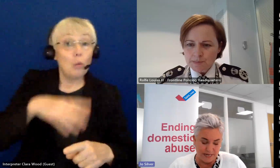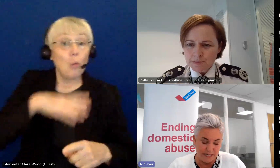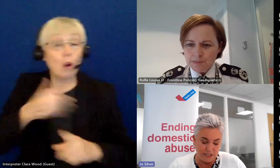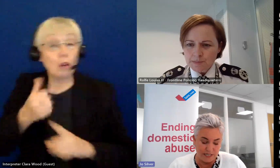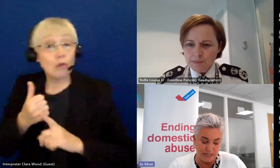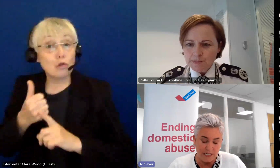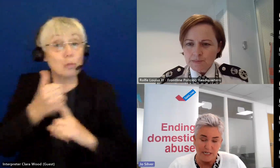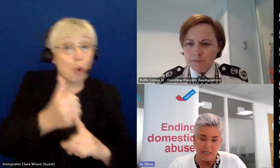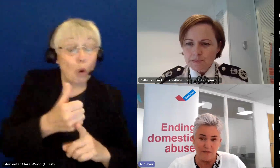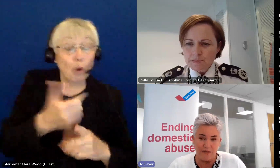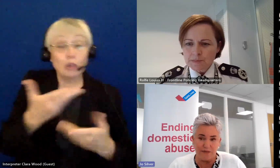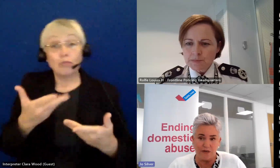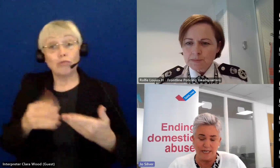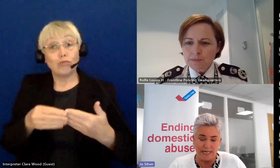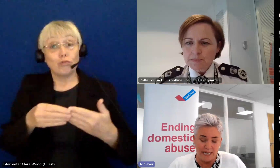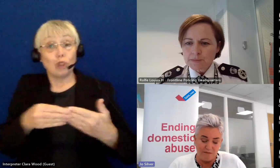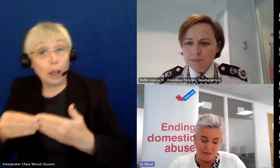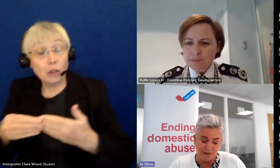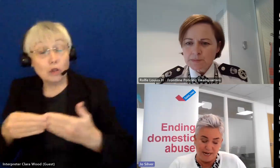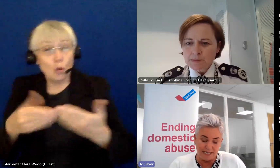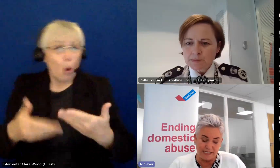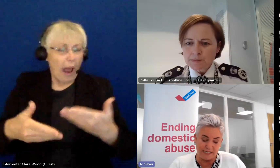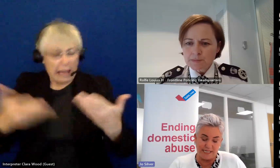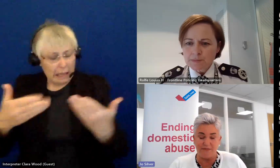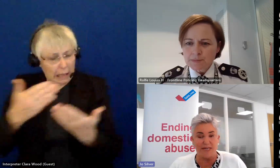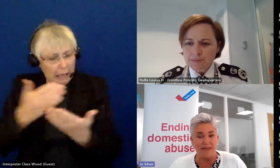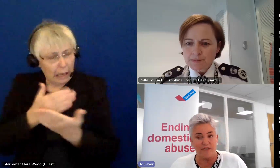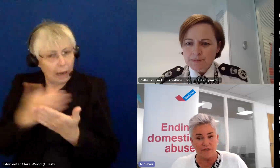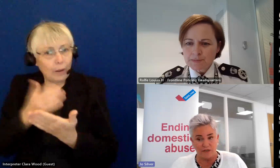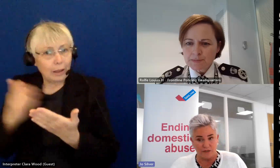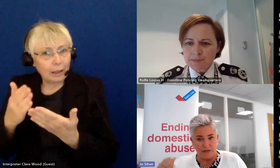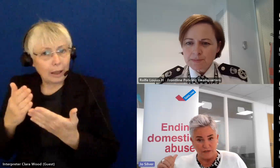or clarification. So we've got an